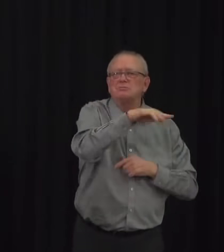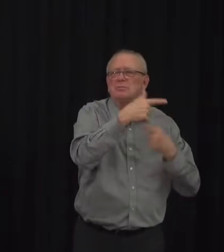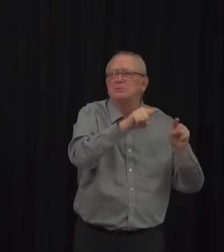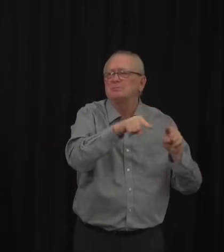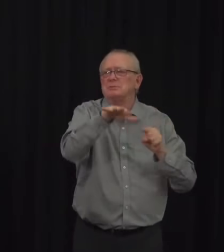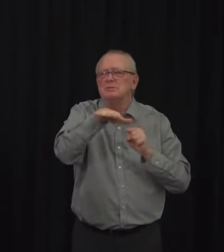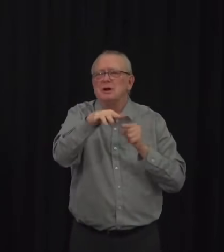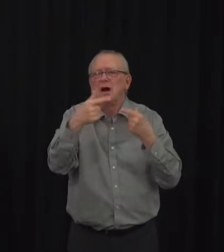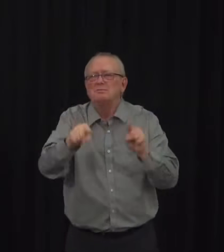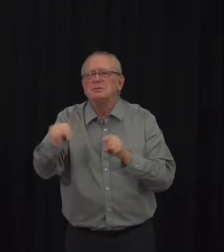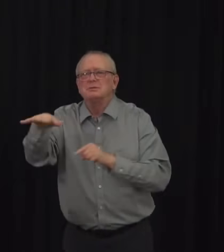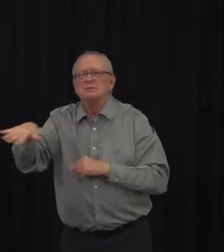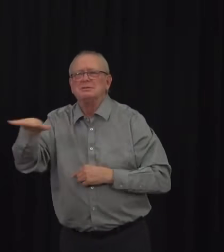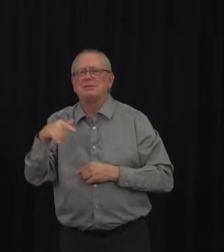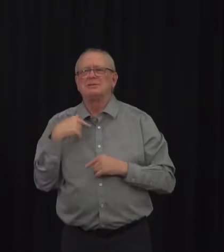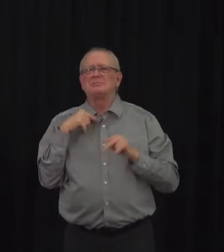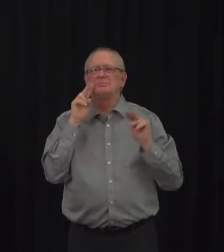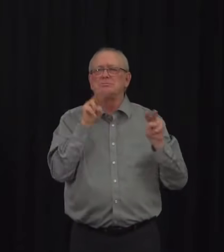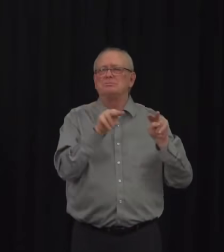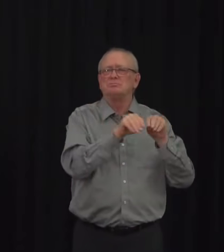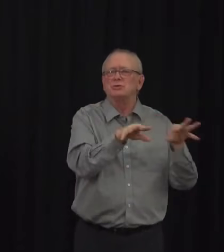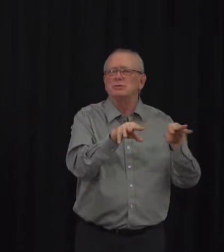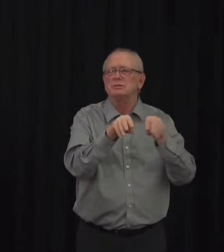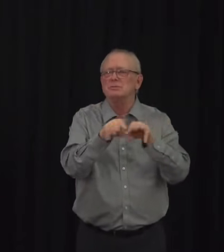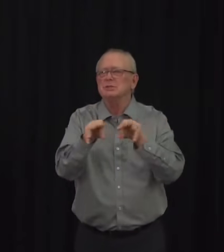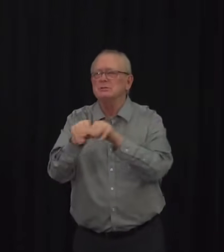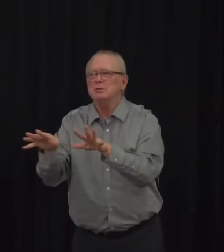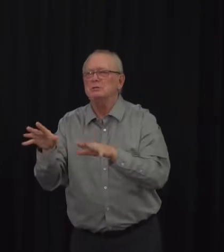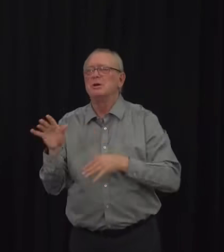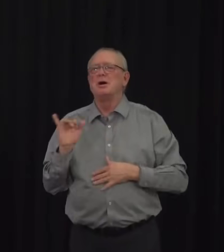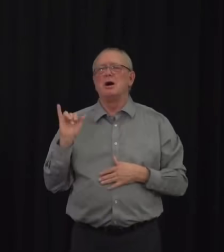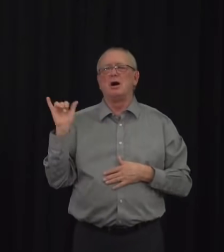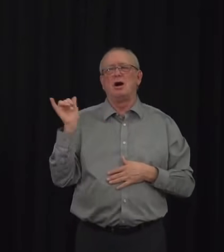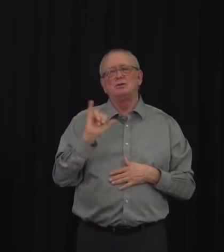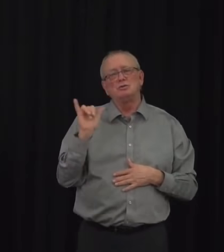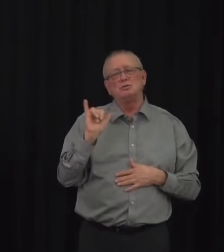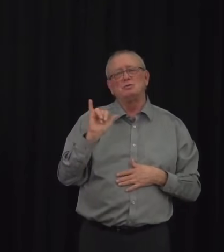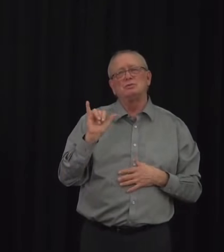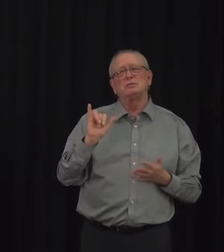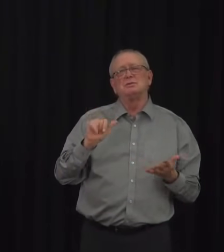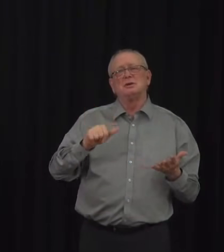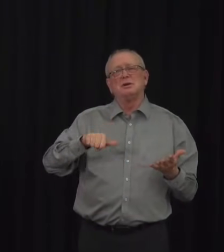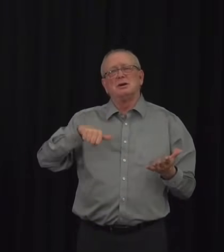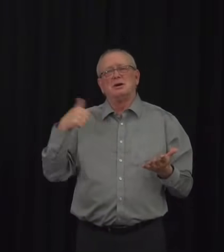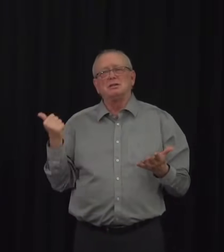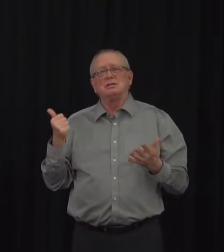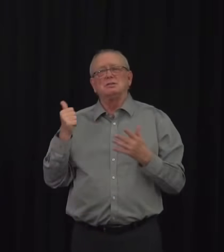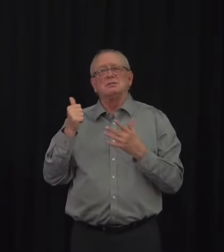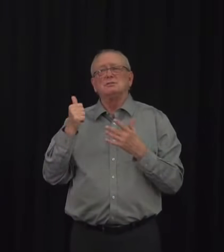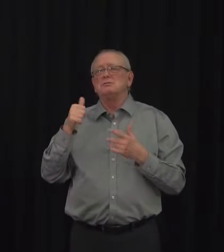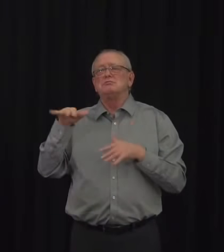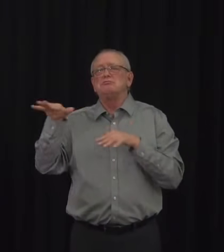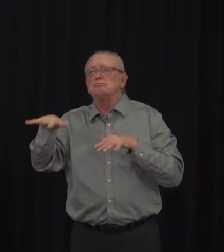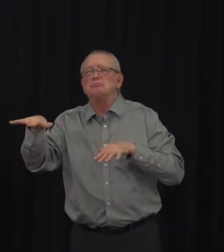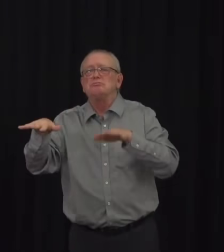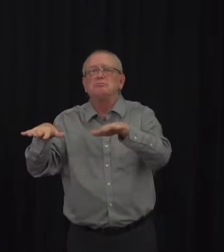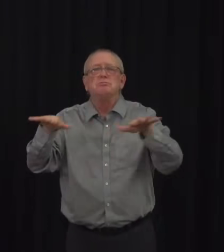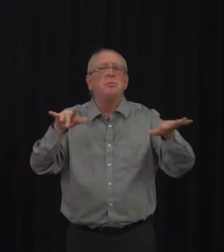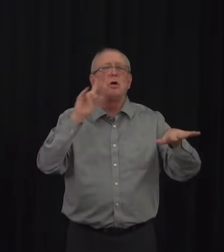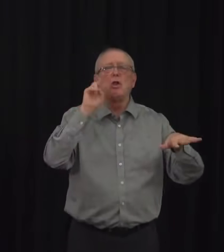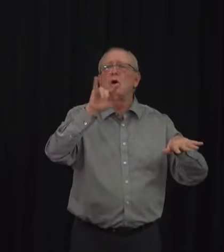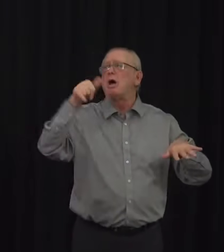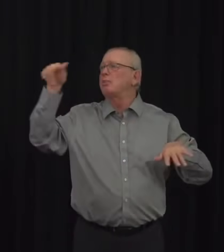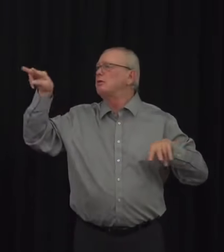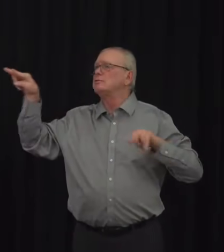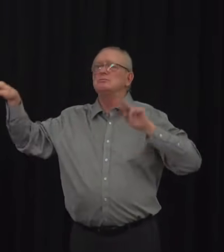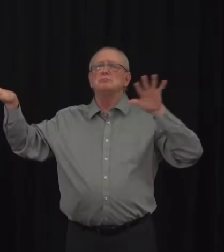super spreading events, as well as settings where there is ample evidence from around the world that in those settings, and again, I want to